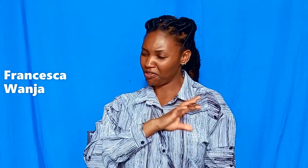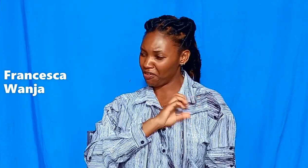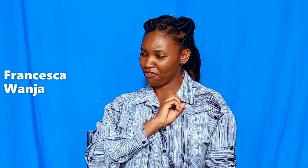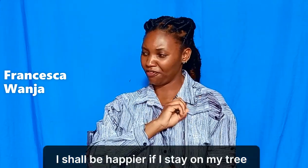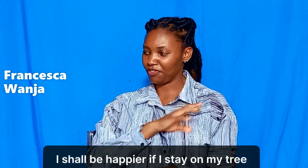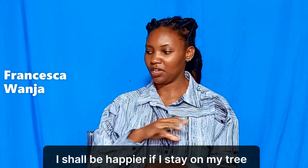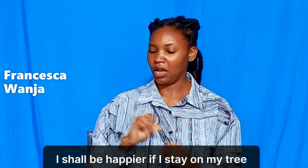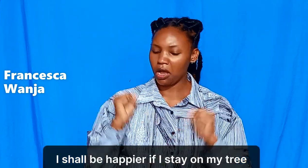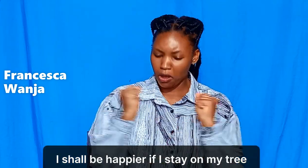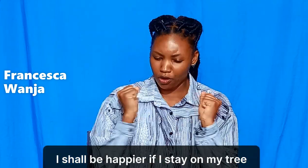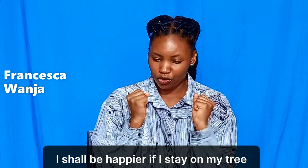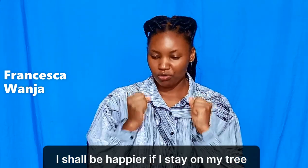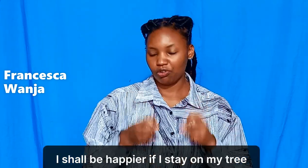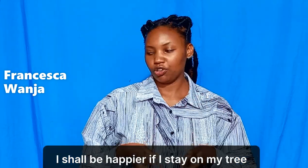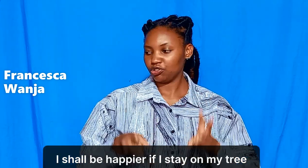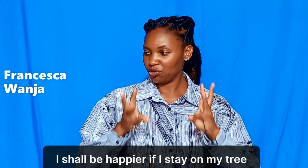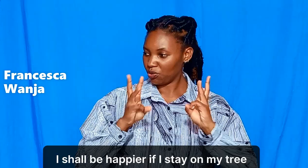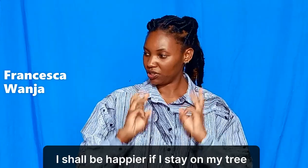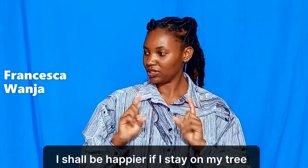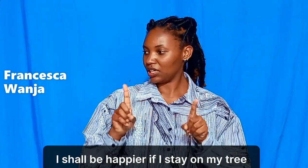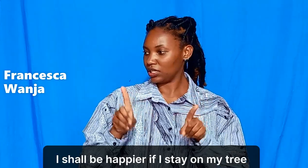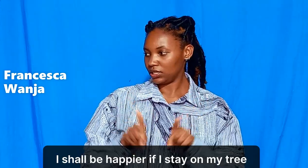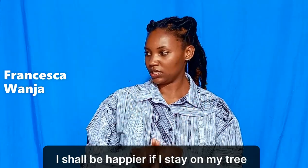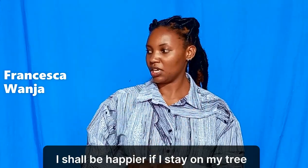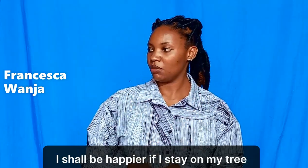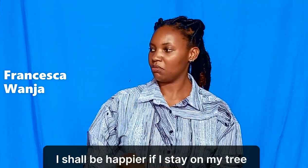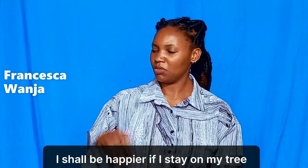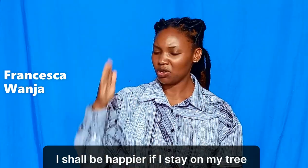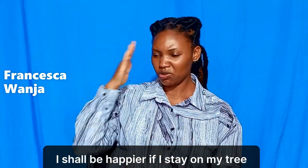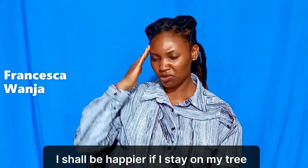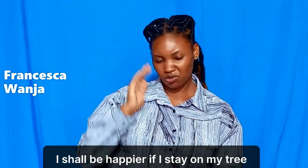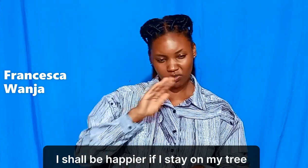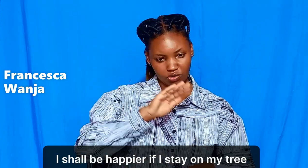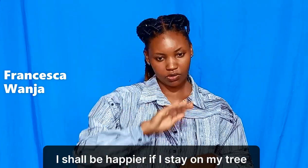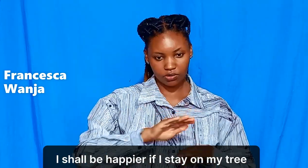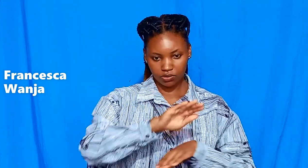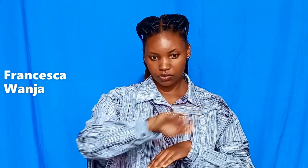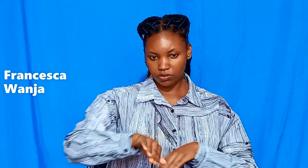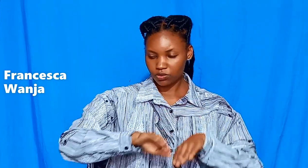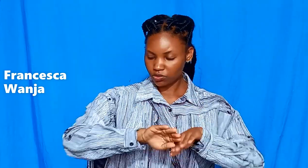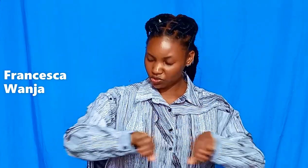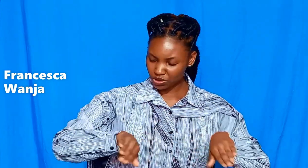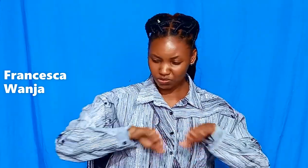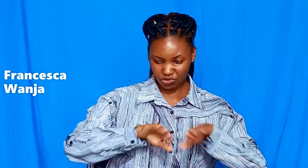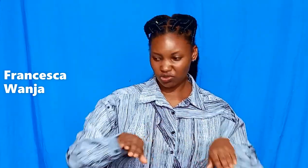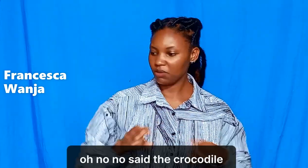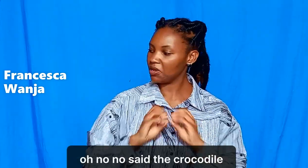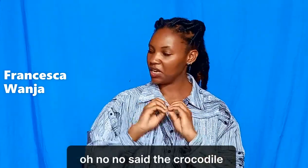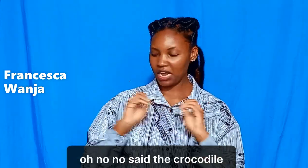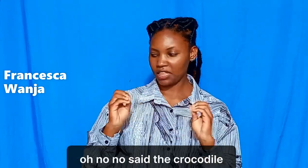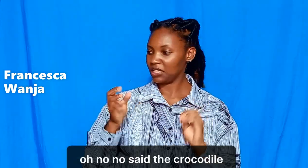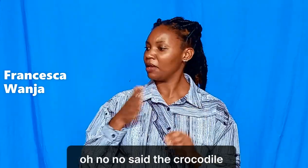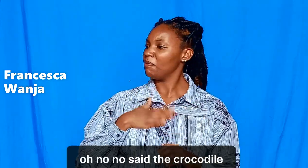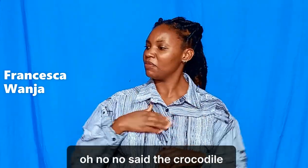I shall be happier if I stay on my tree. Oh, no, no,